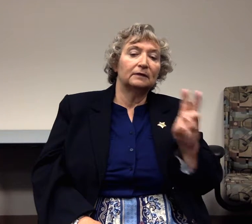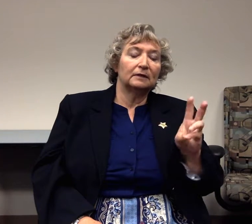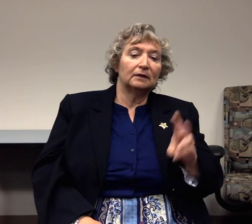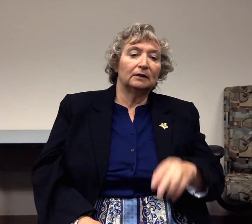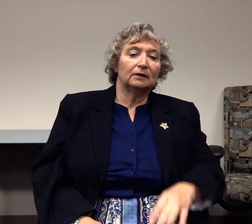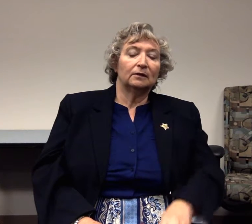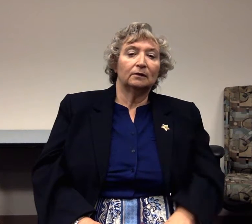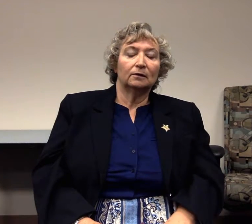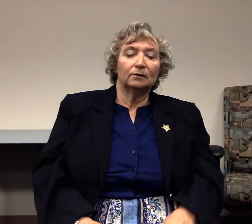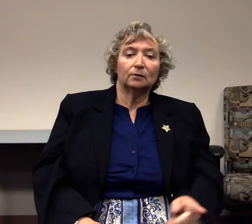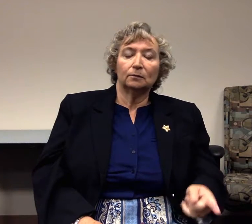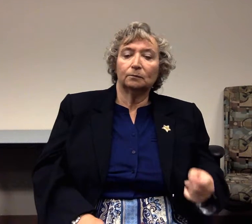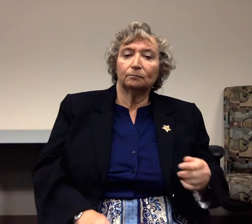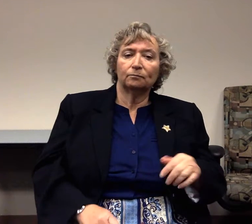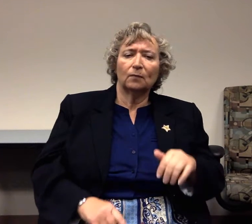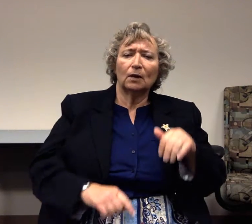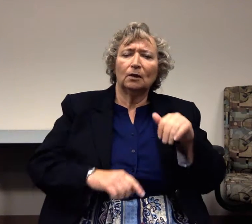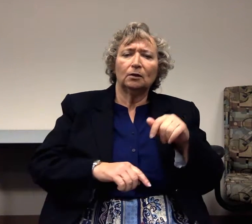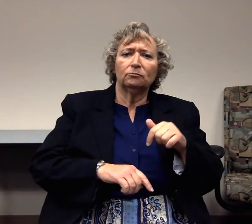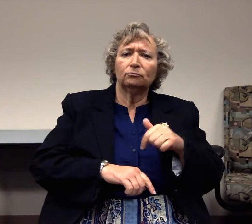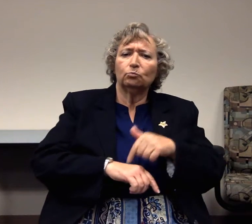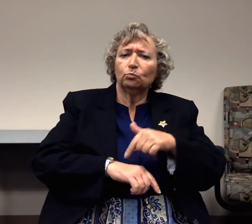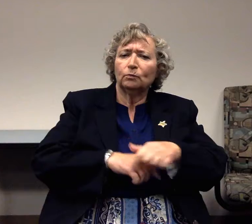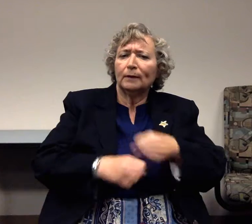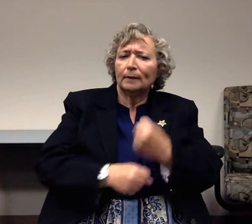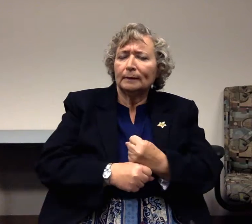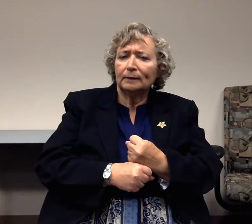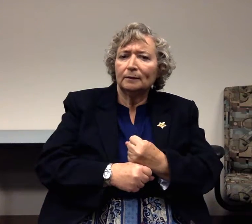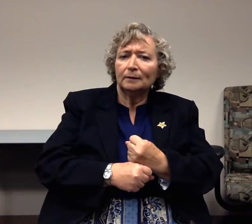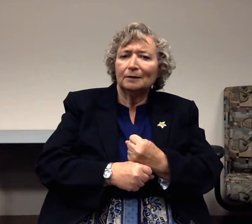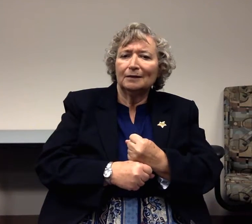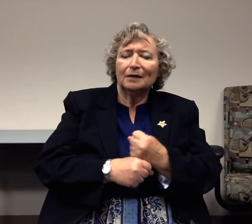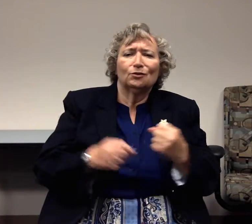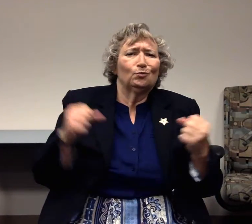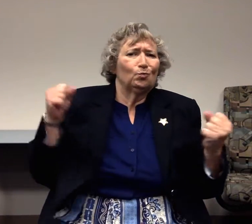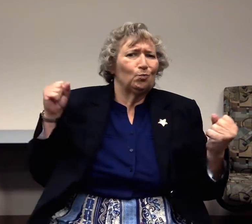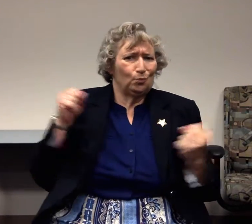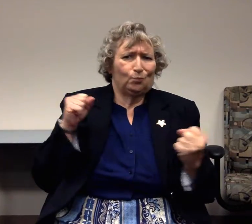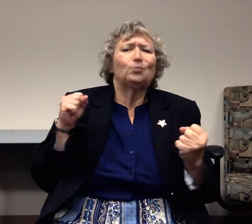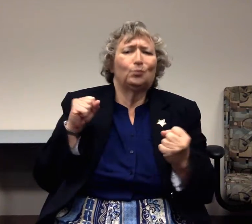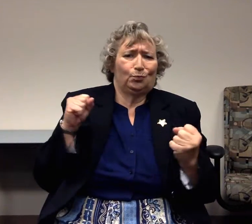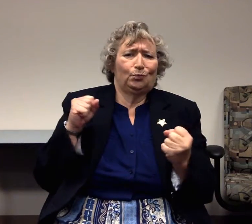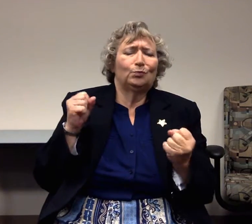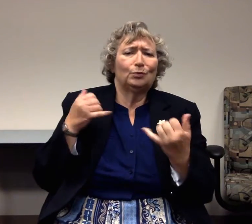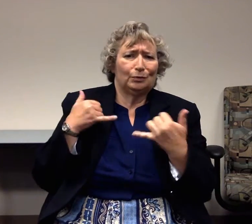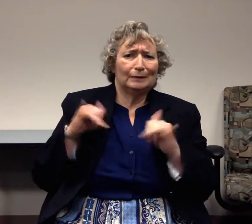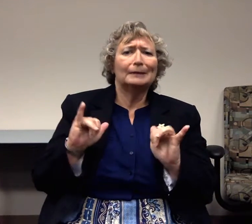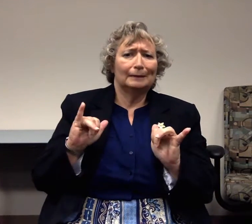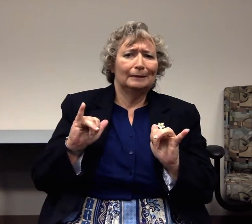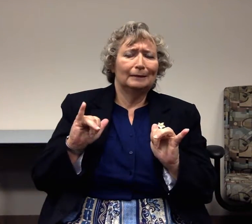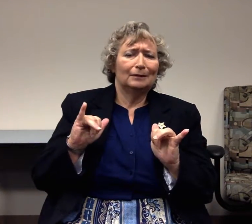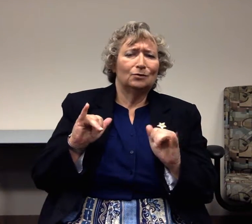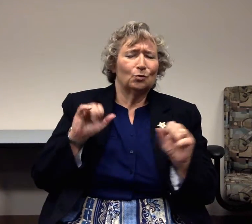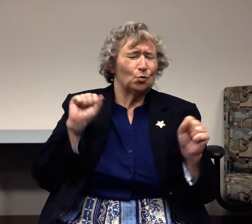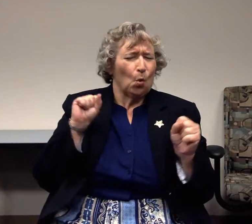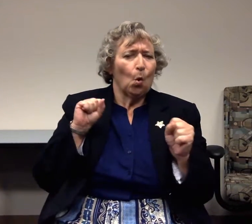only rough terrain to get over, but now they've got bad weather to deal with. But he's very speedy. He gets those cannons down to